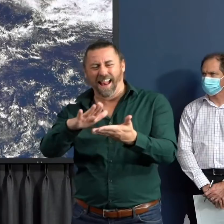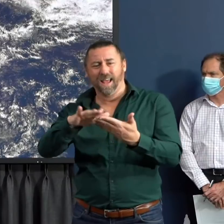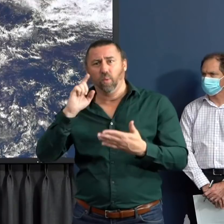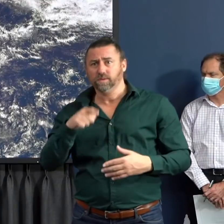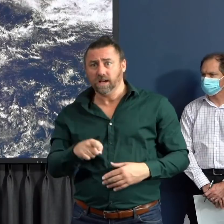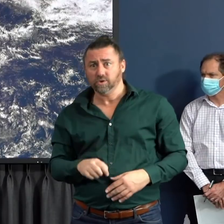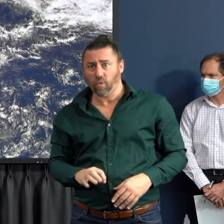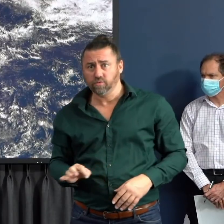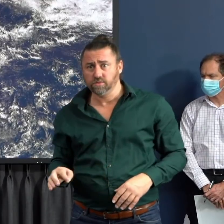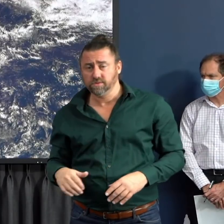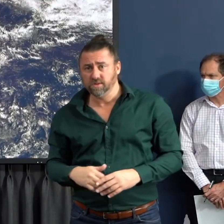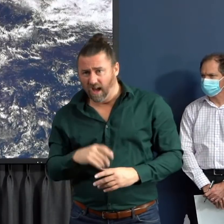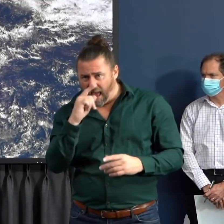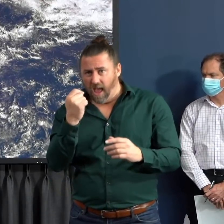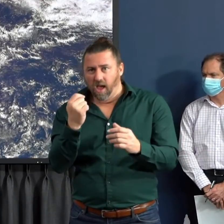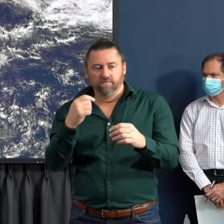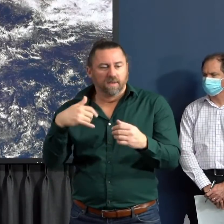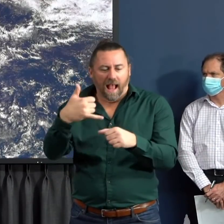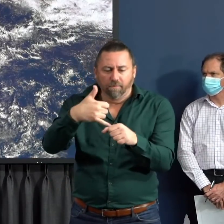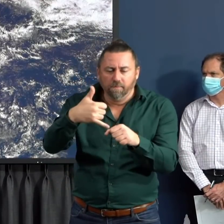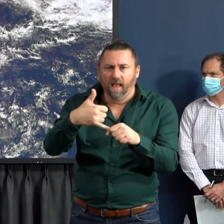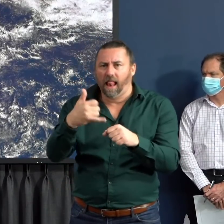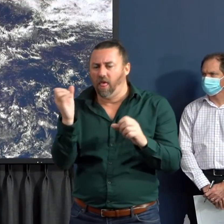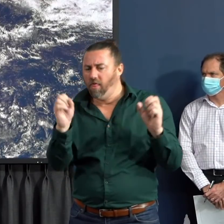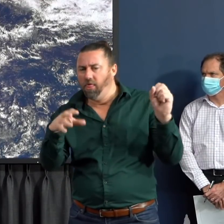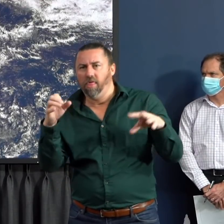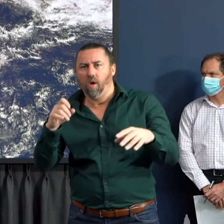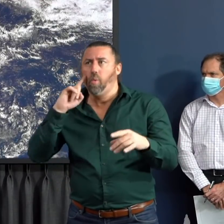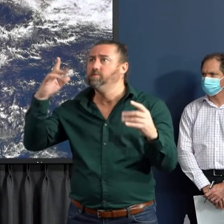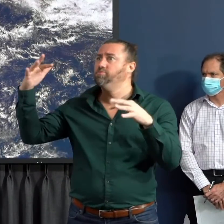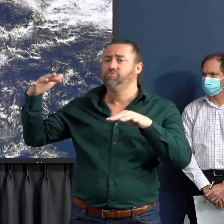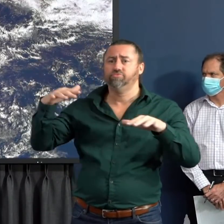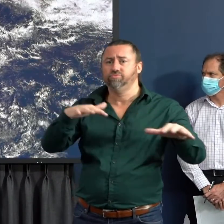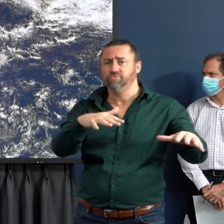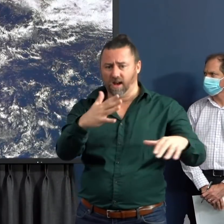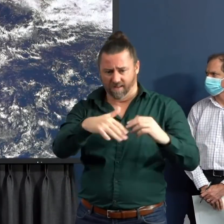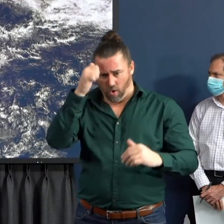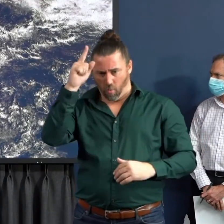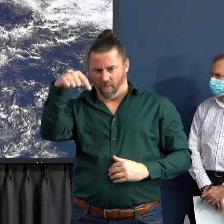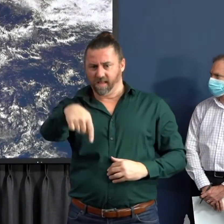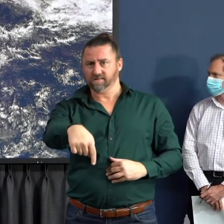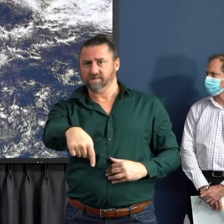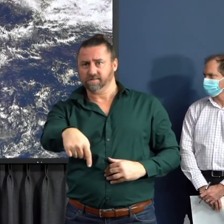don't go into the floodwaters. Steer clear of them if you can. Thank you.